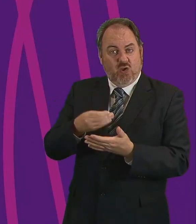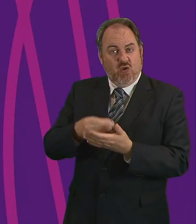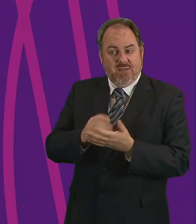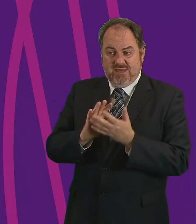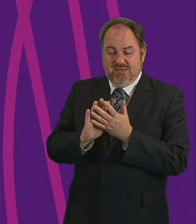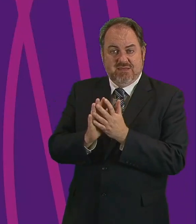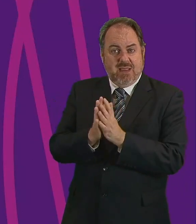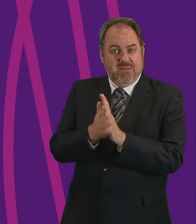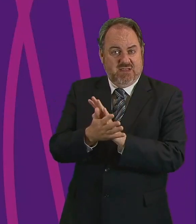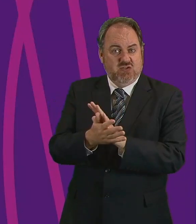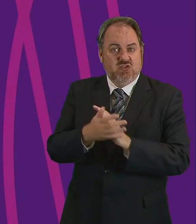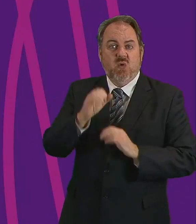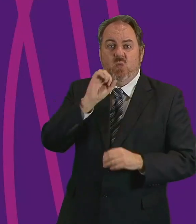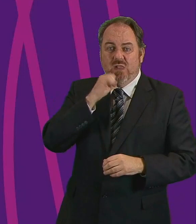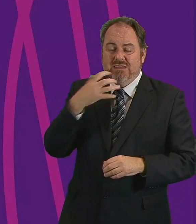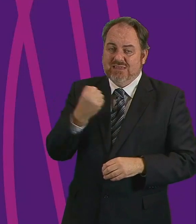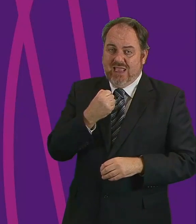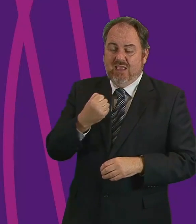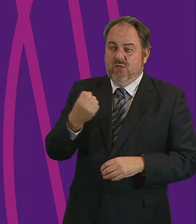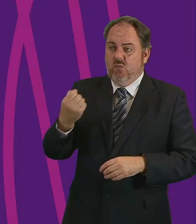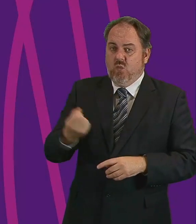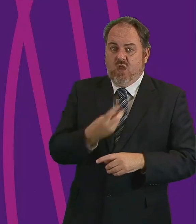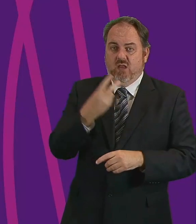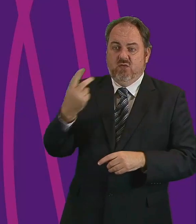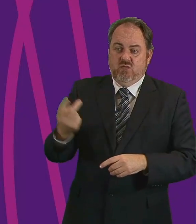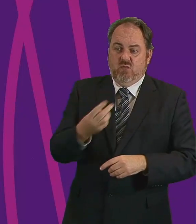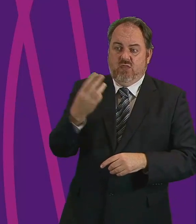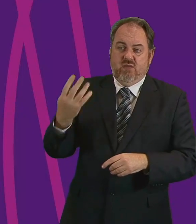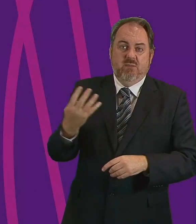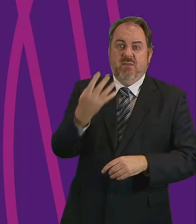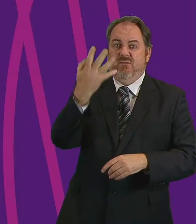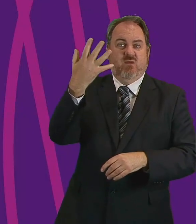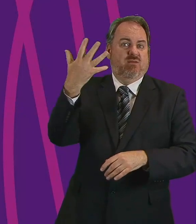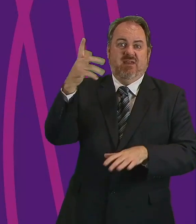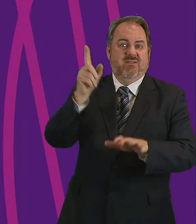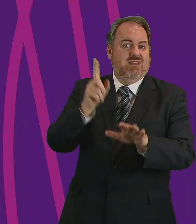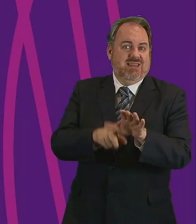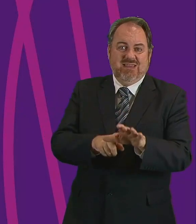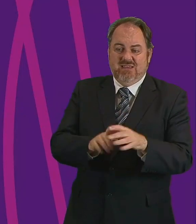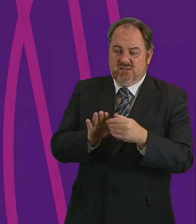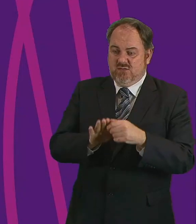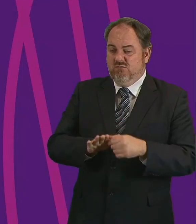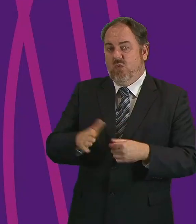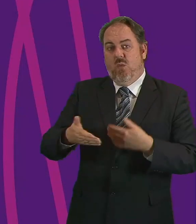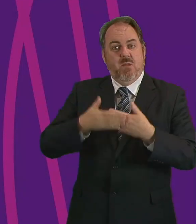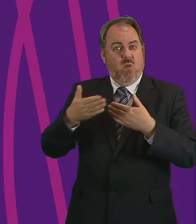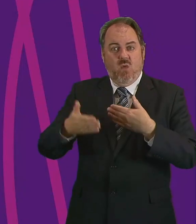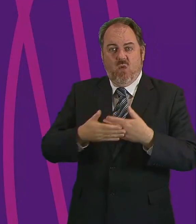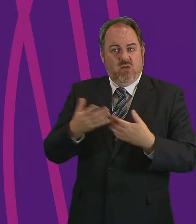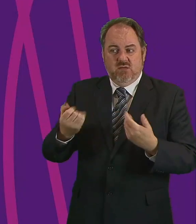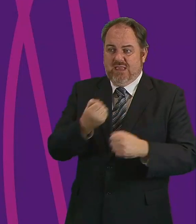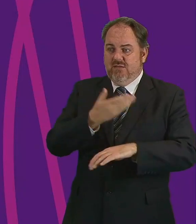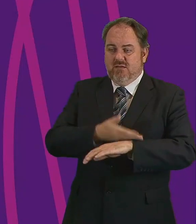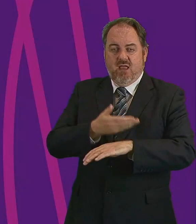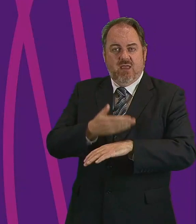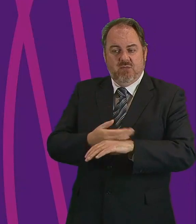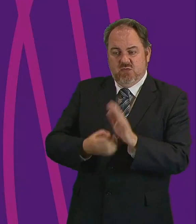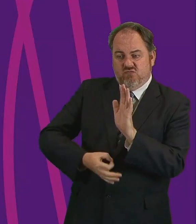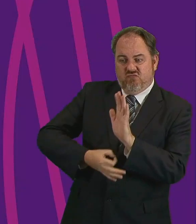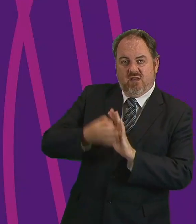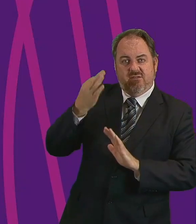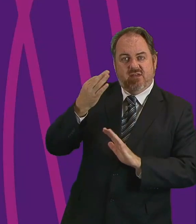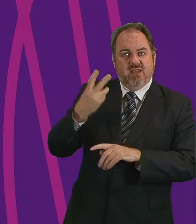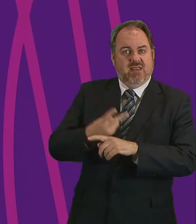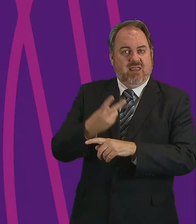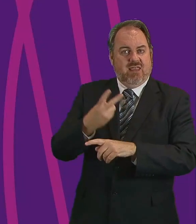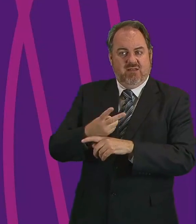are going to take years to recover from. And equally, there is a recognition across this chamber that the UK Government and the Scottish Government